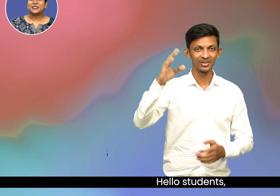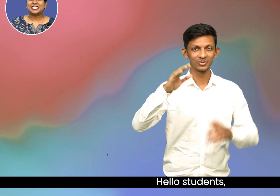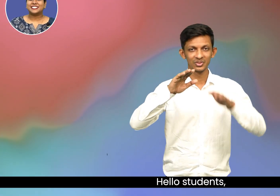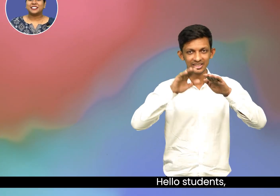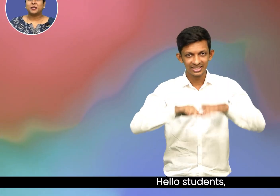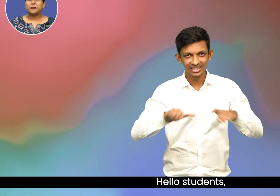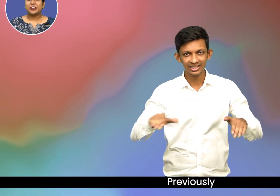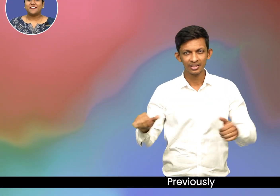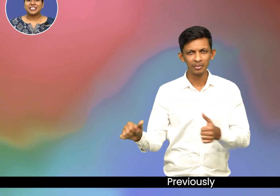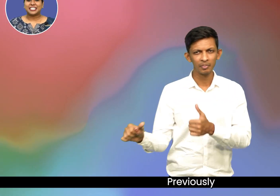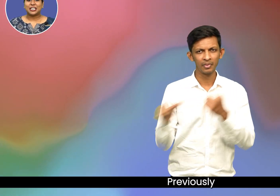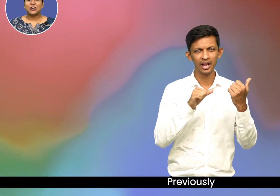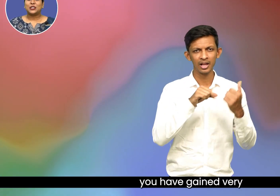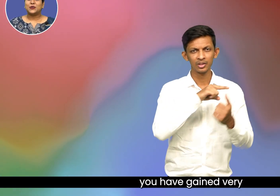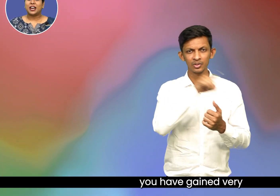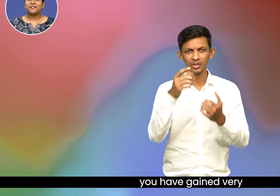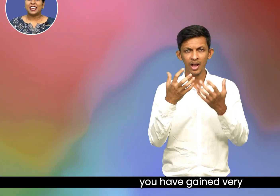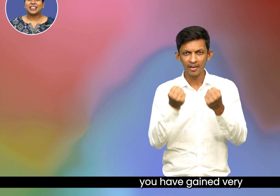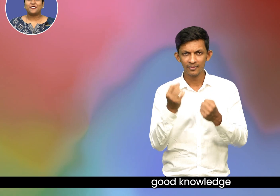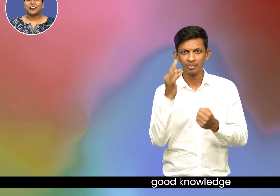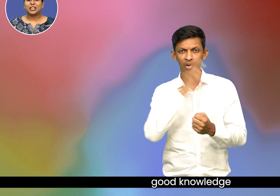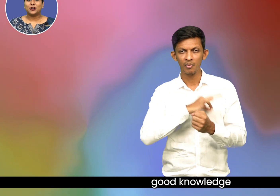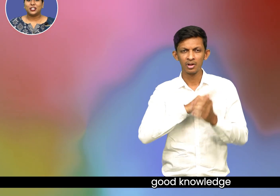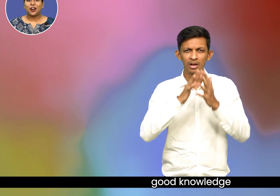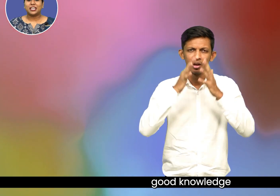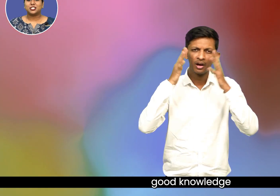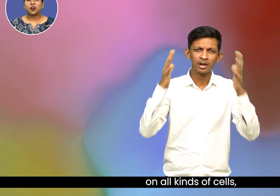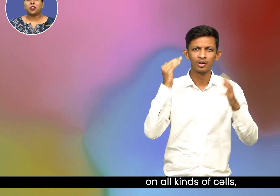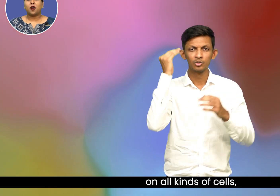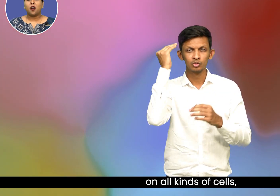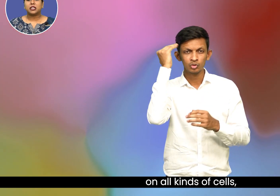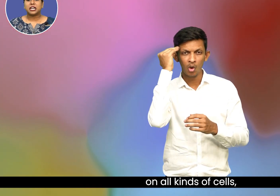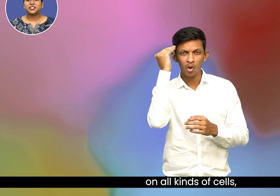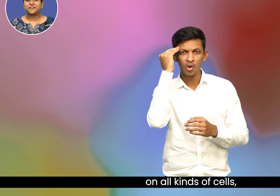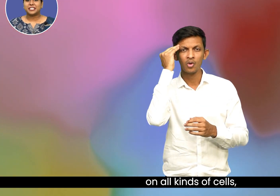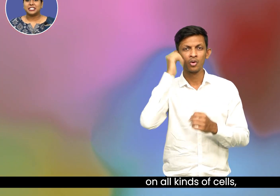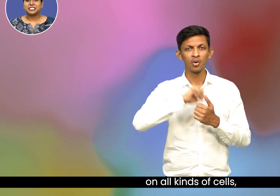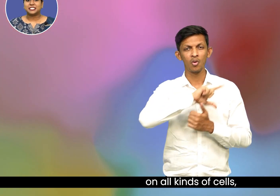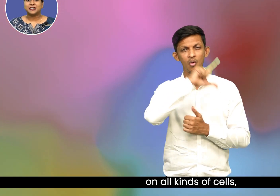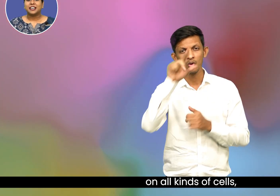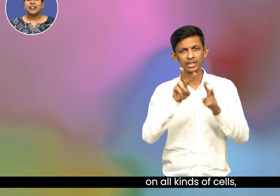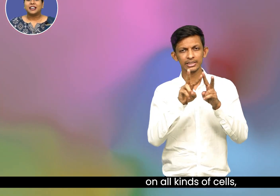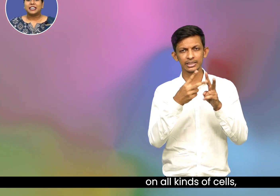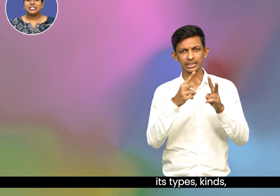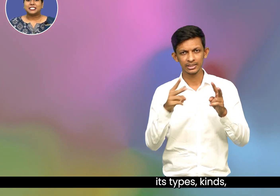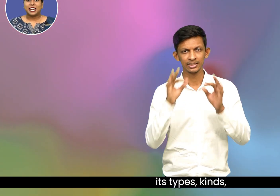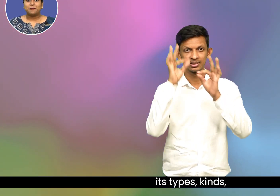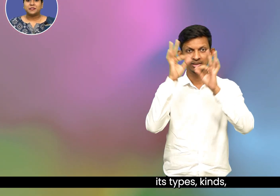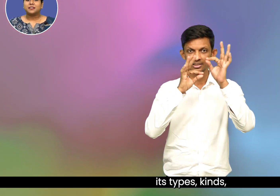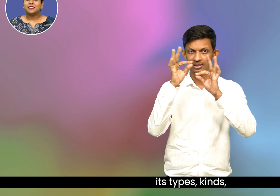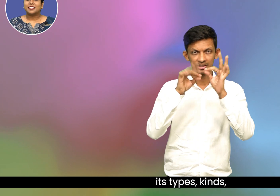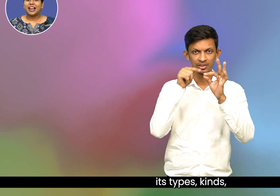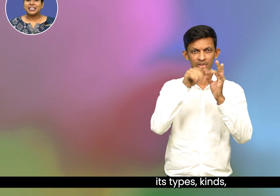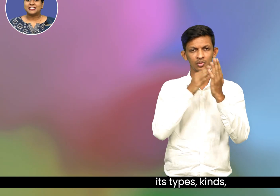Hello students! Previously, you have gained very good knowledge on all kinds of cells, its